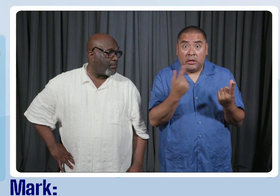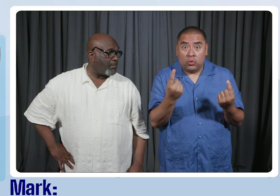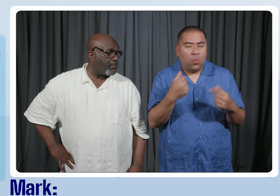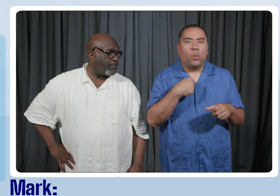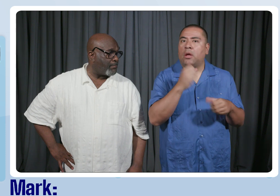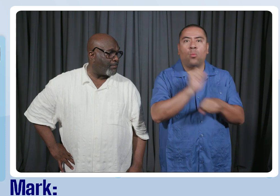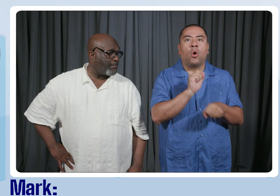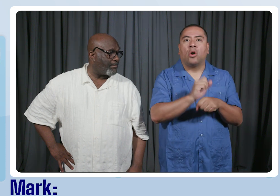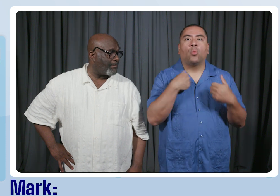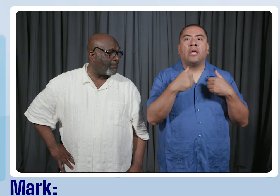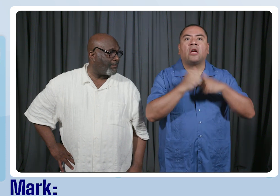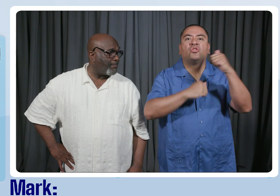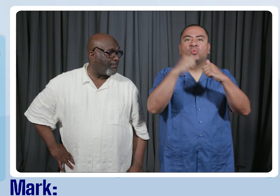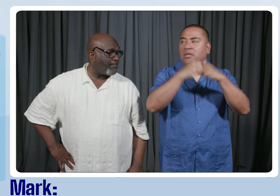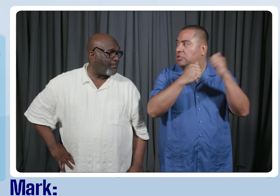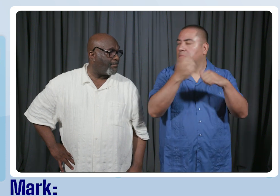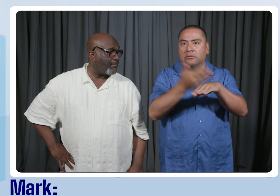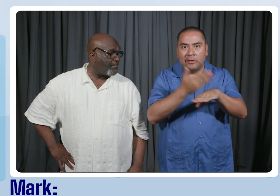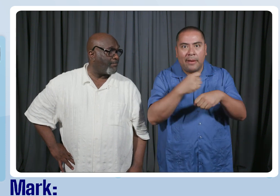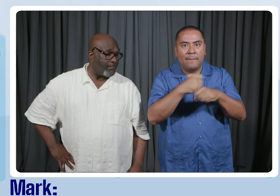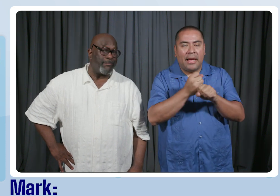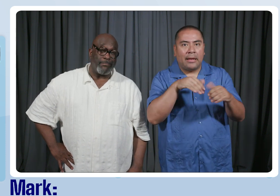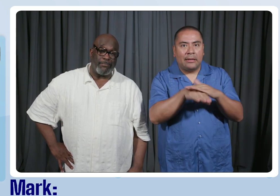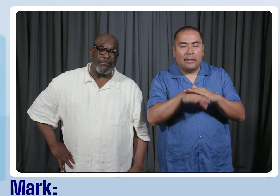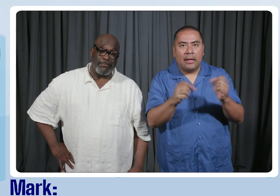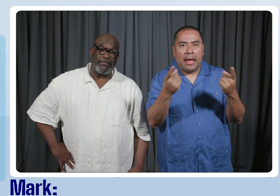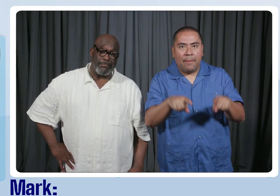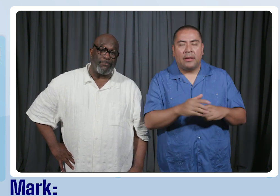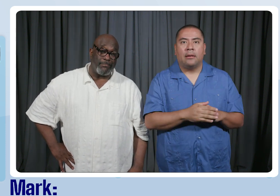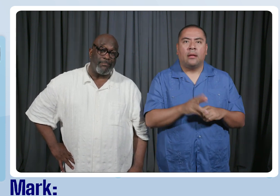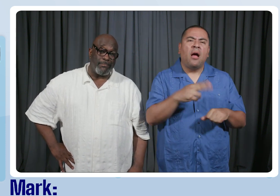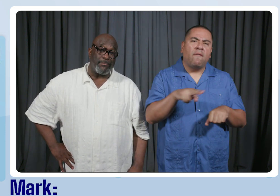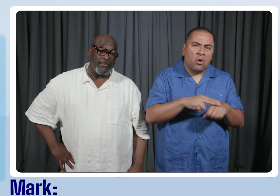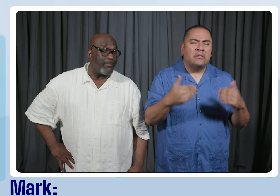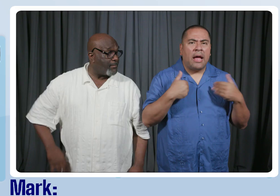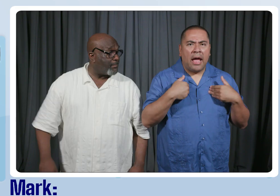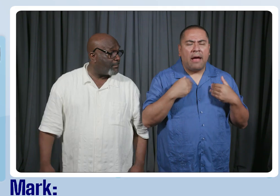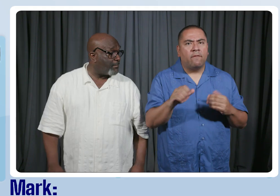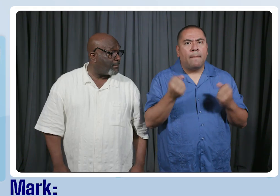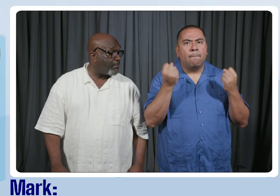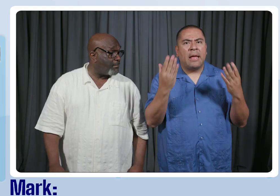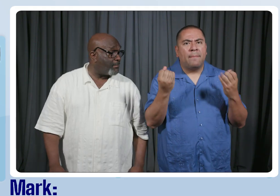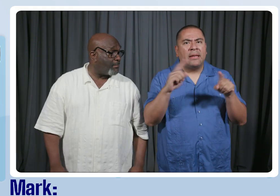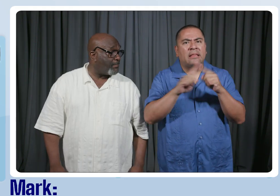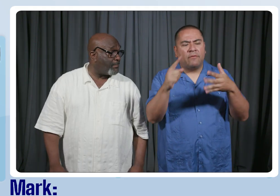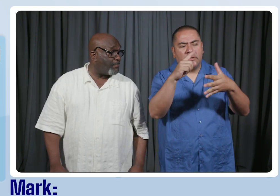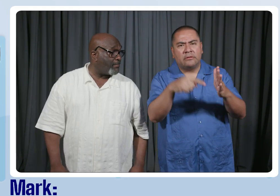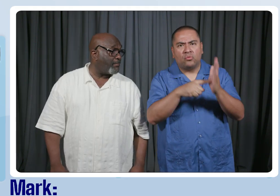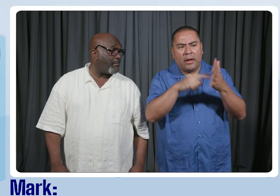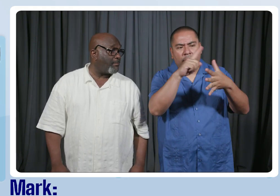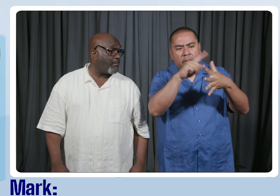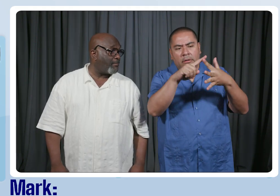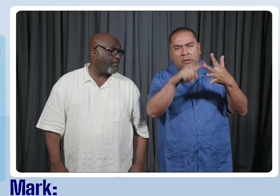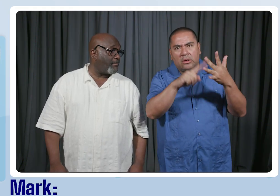and we just do the construction and we make that accessibility happen. There, of course, are many, many different steps to this program